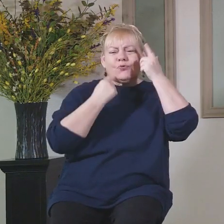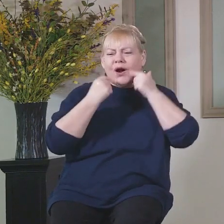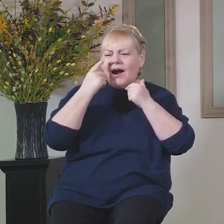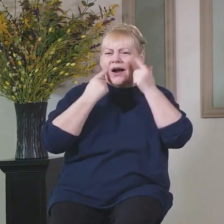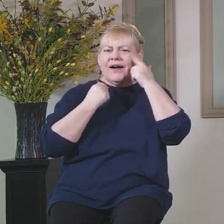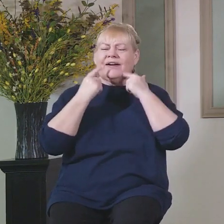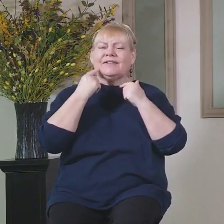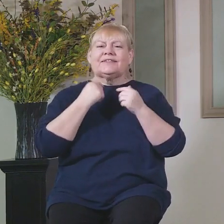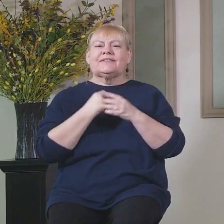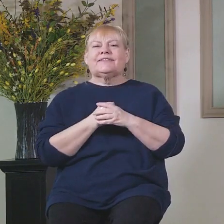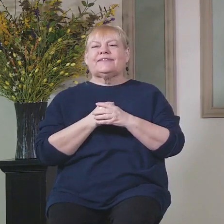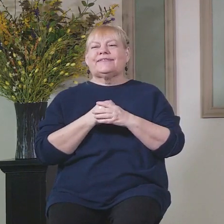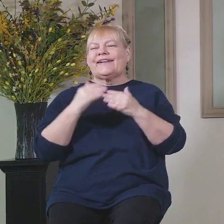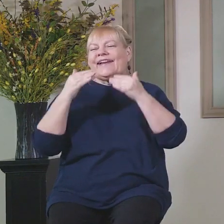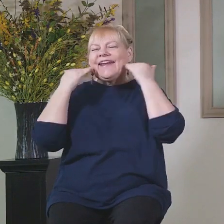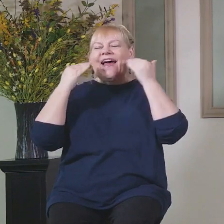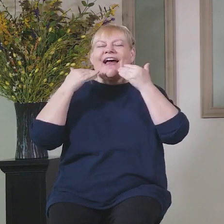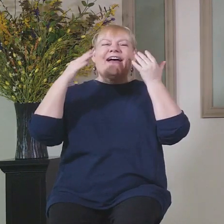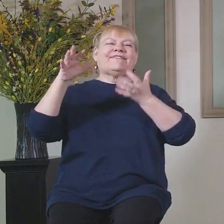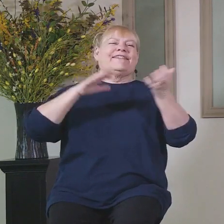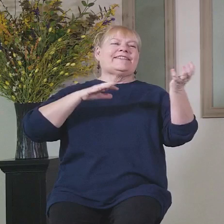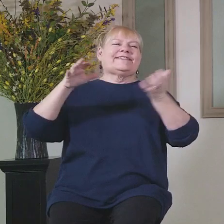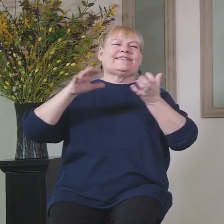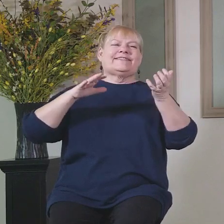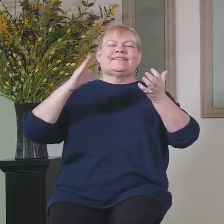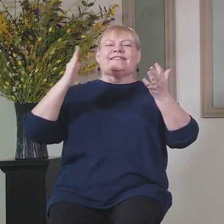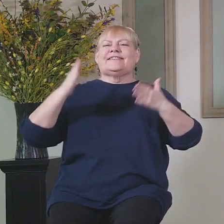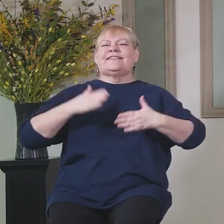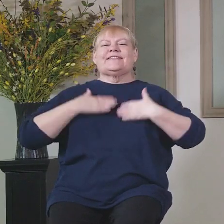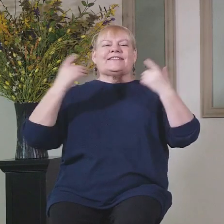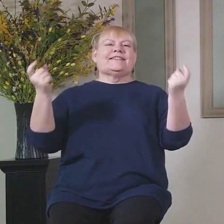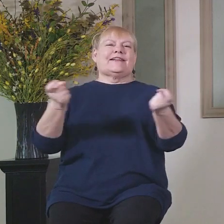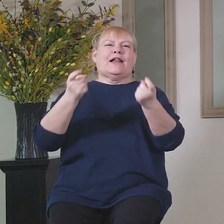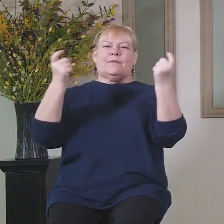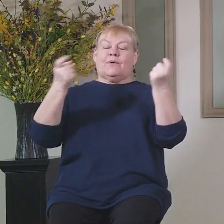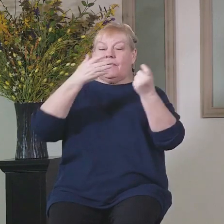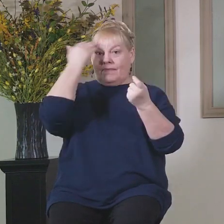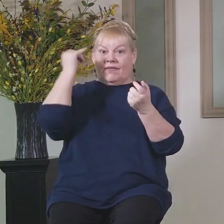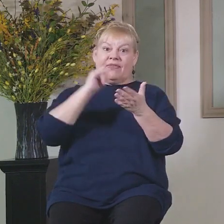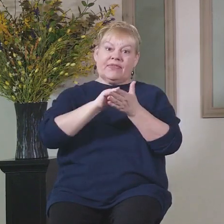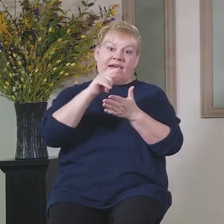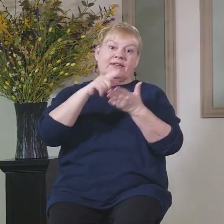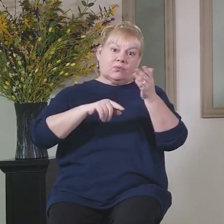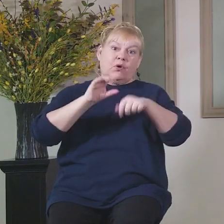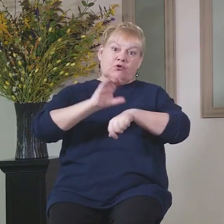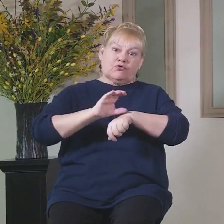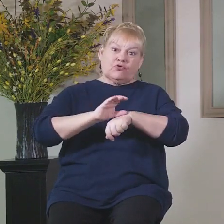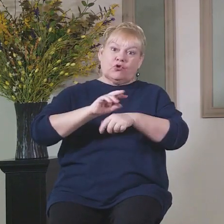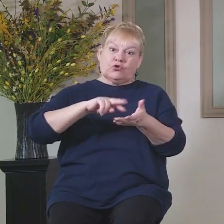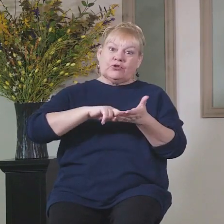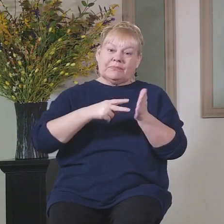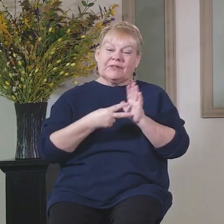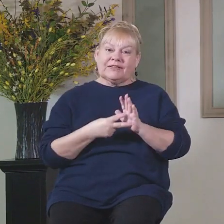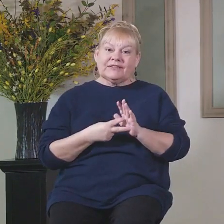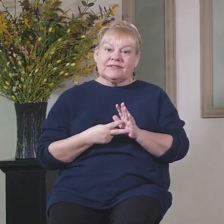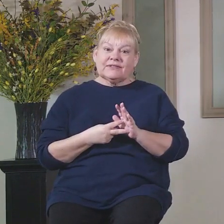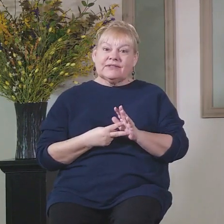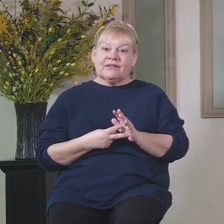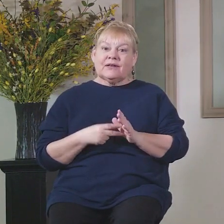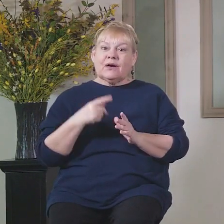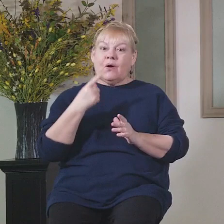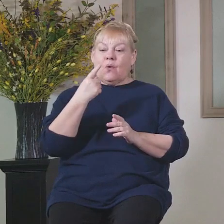other, laugh with each other, celebrate. Because that's what church is.